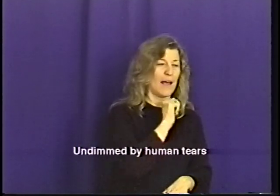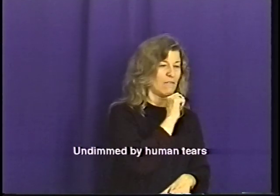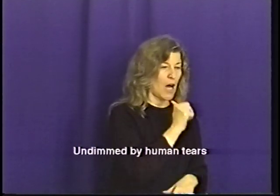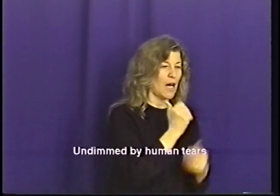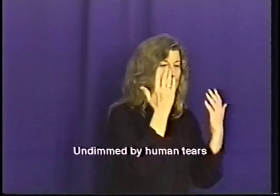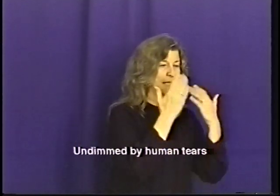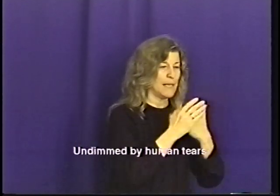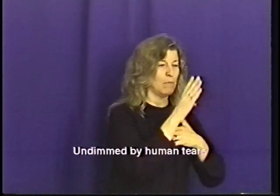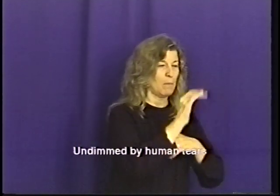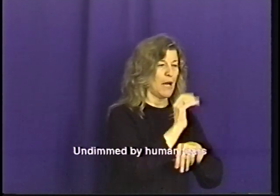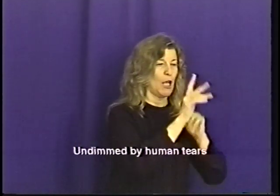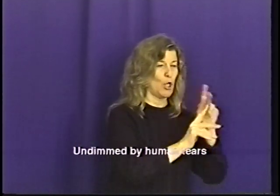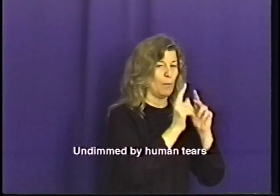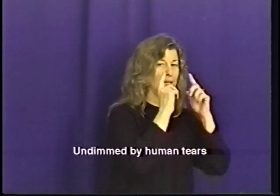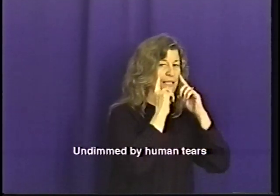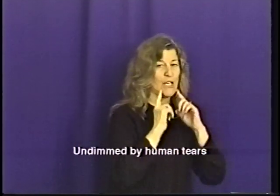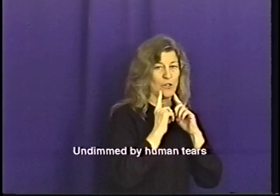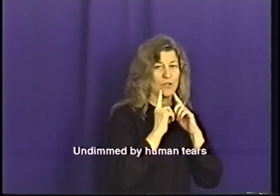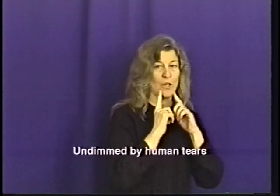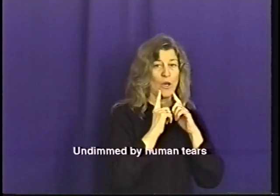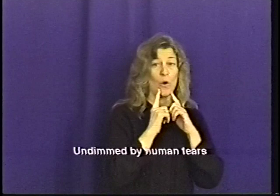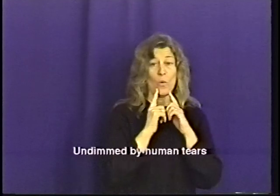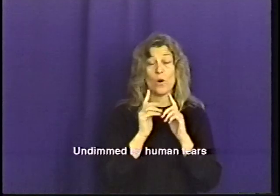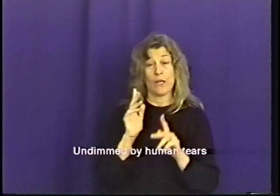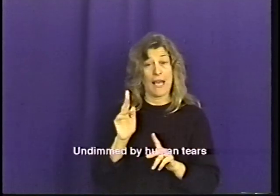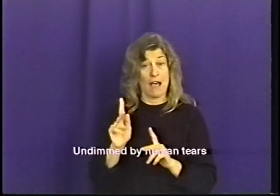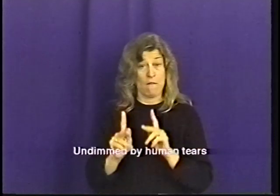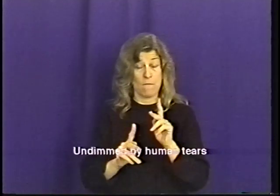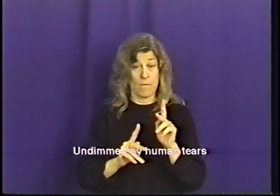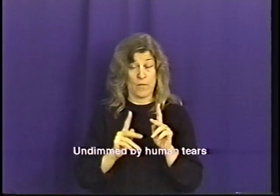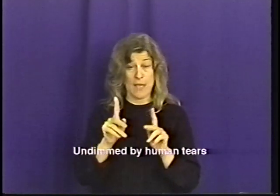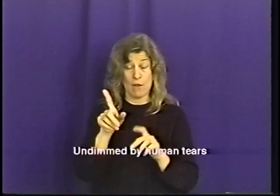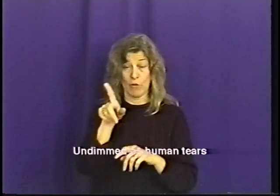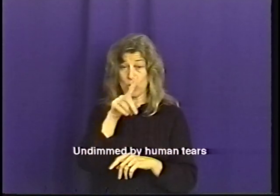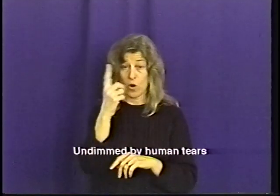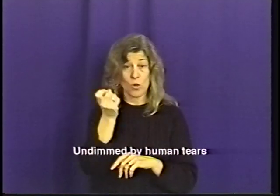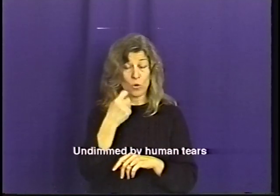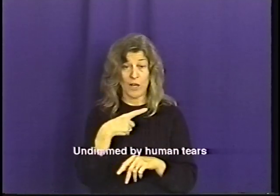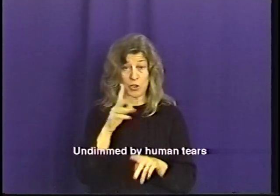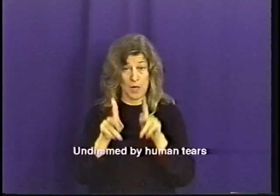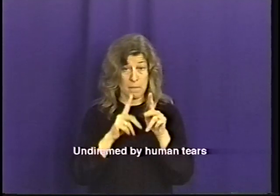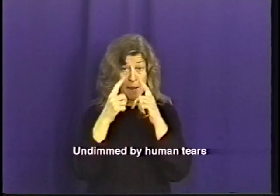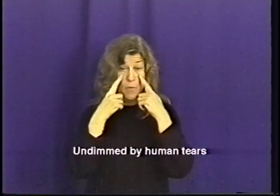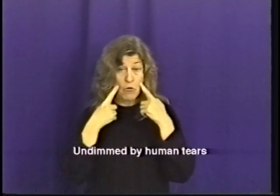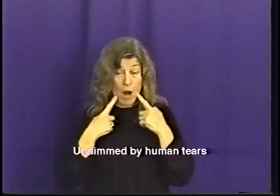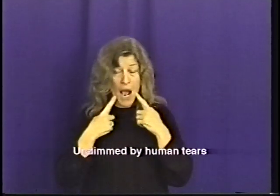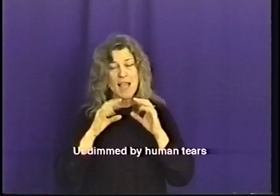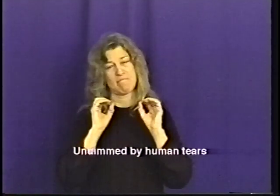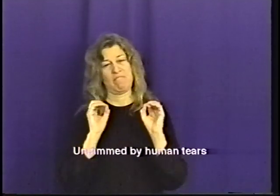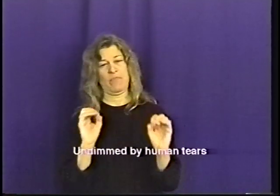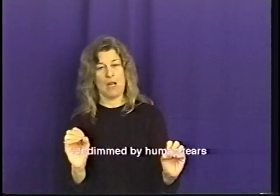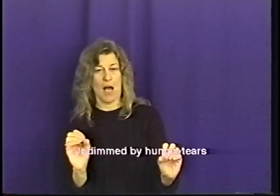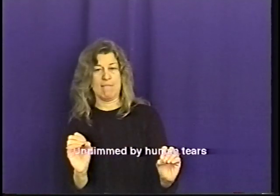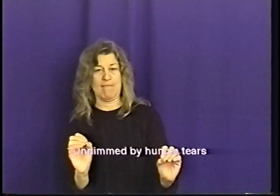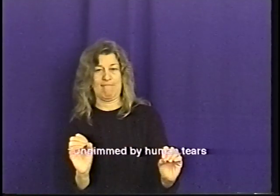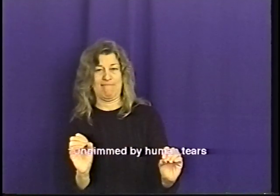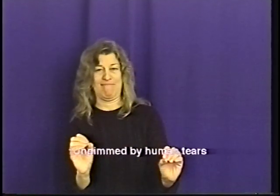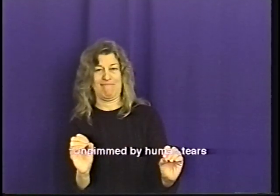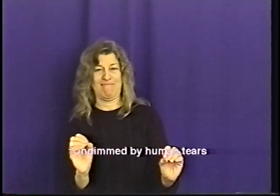have undimmed by human tears. We're going to have the rhetorical question, people cry? None.